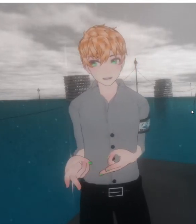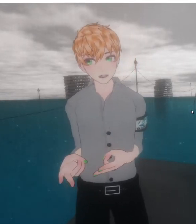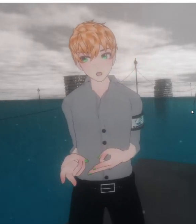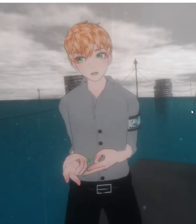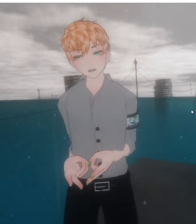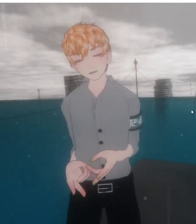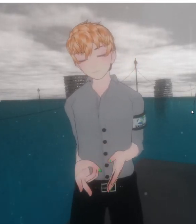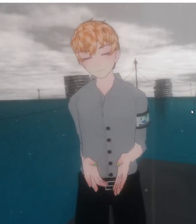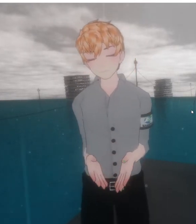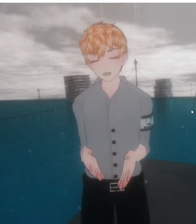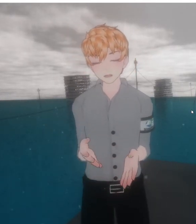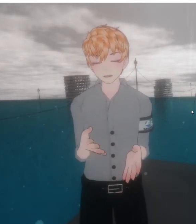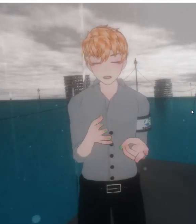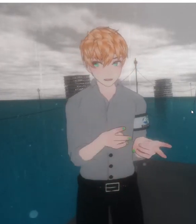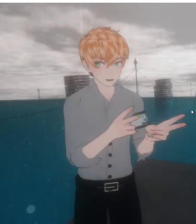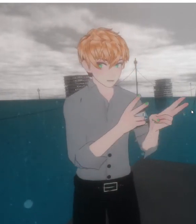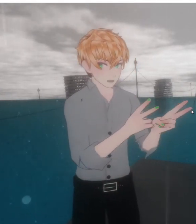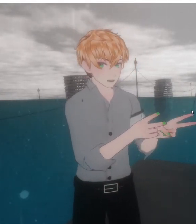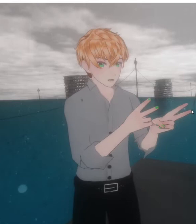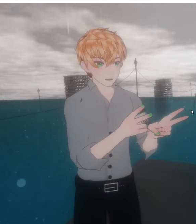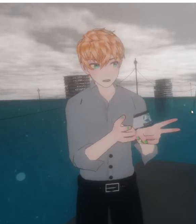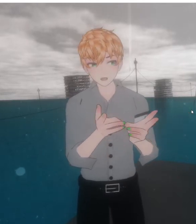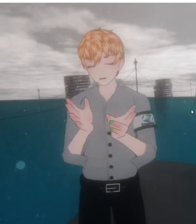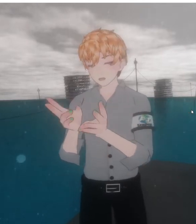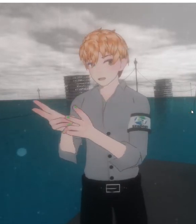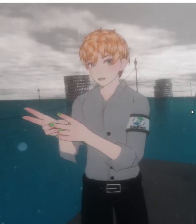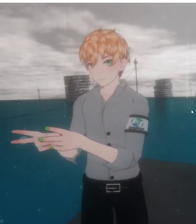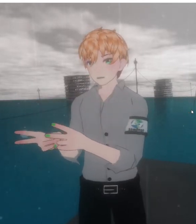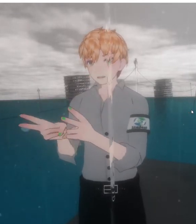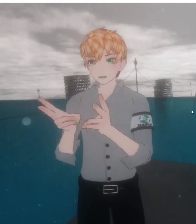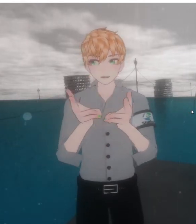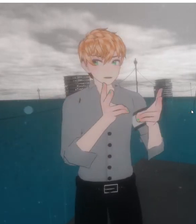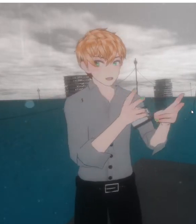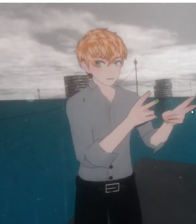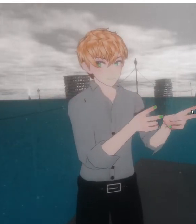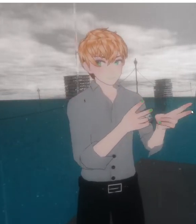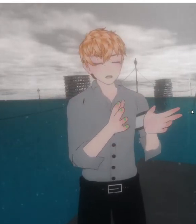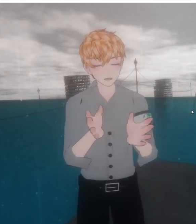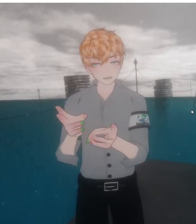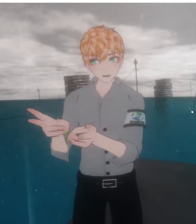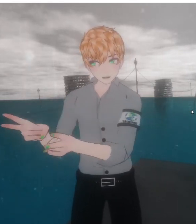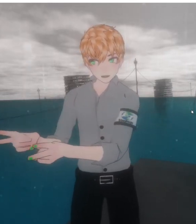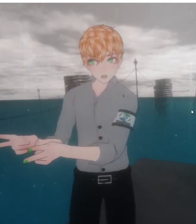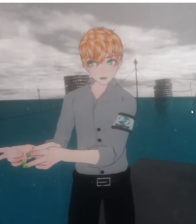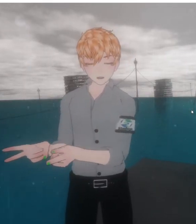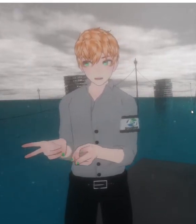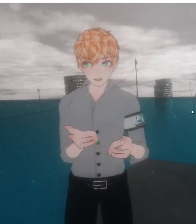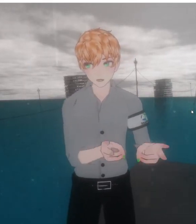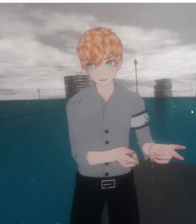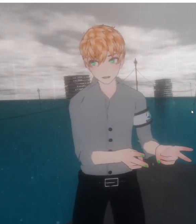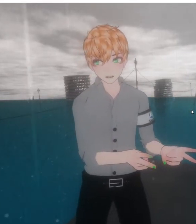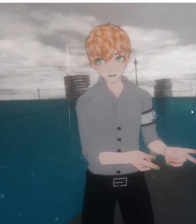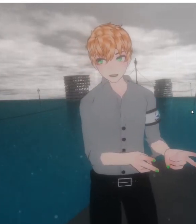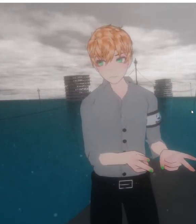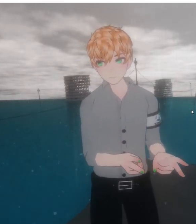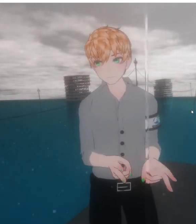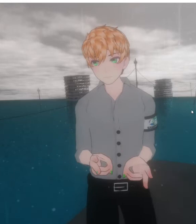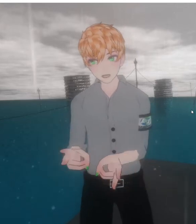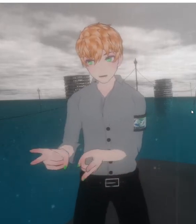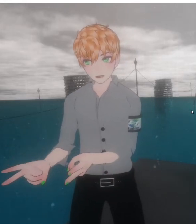word, but to make things really, really explicit that here is every word that he is saying in